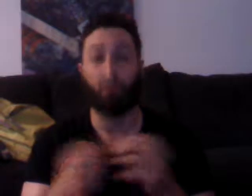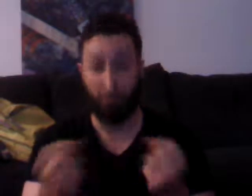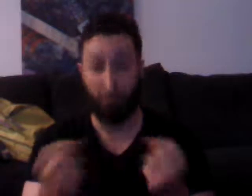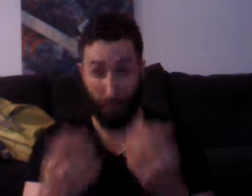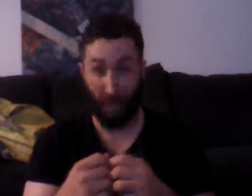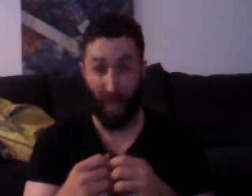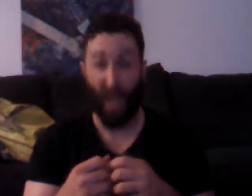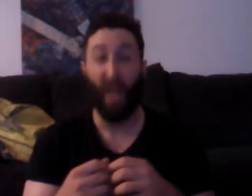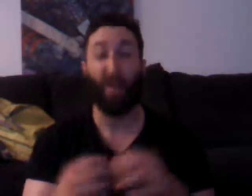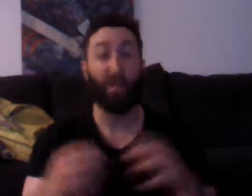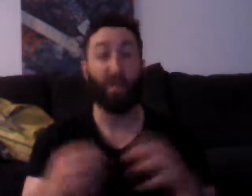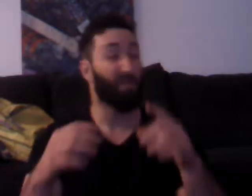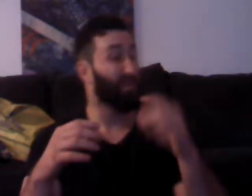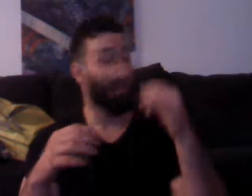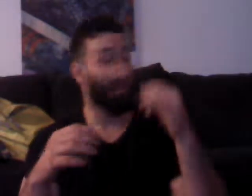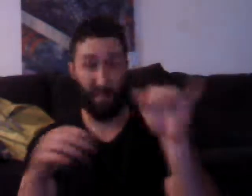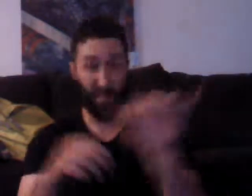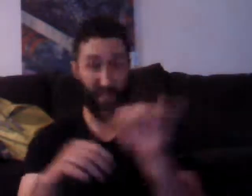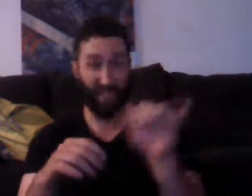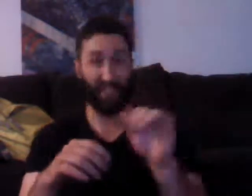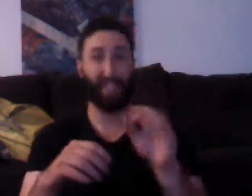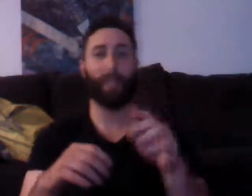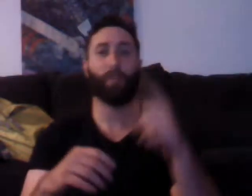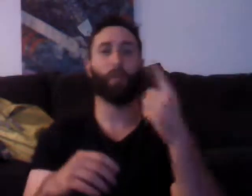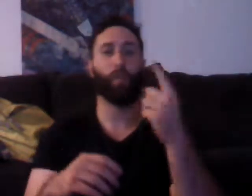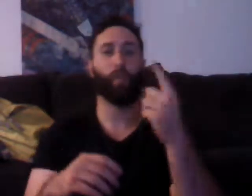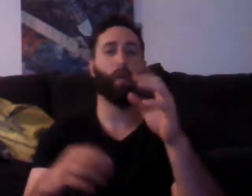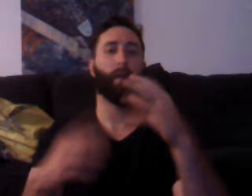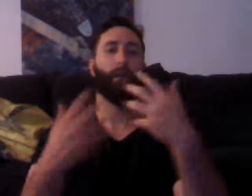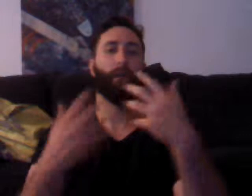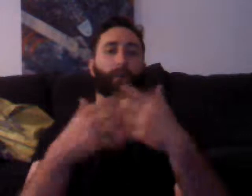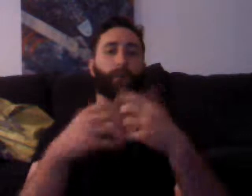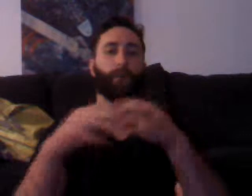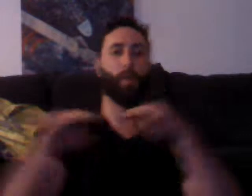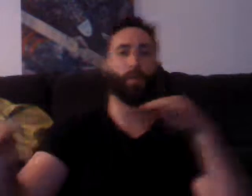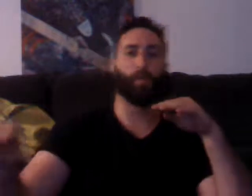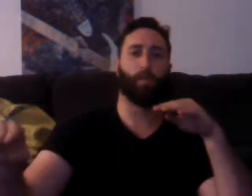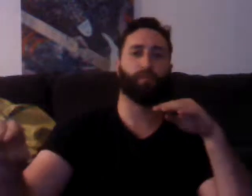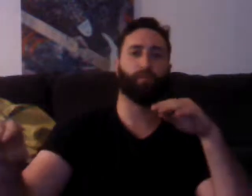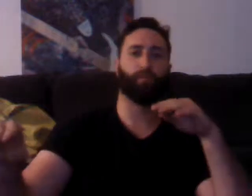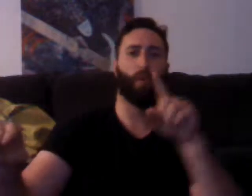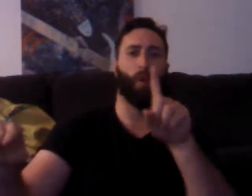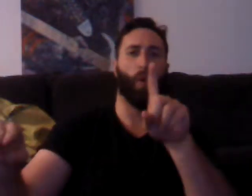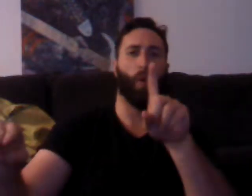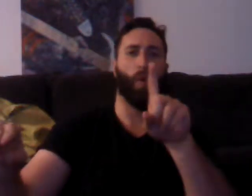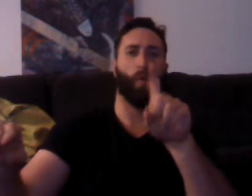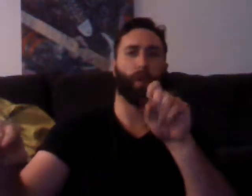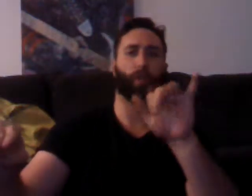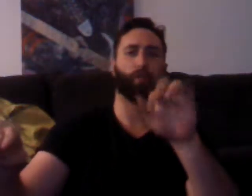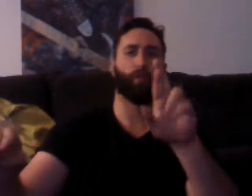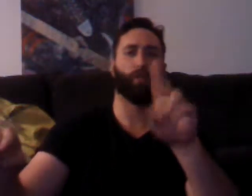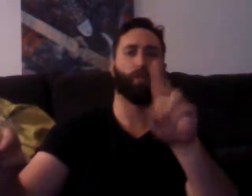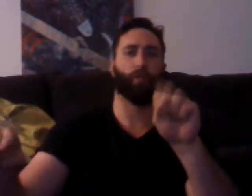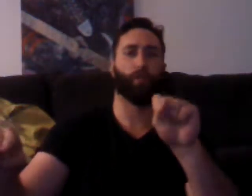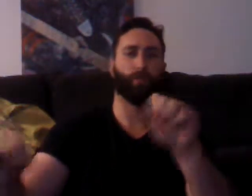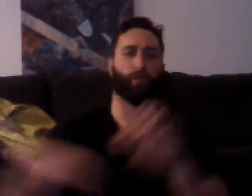Then, 3 of those hot dog chains are linked together to make an even longer string, and they're loaded several at a time into another machine which drapes the